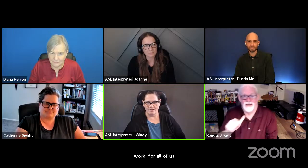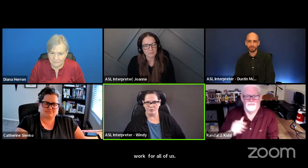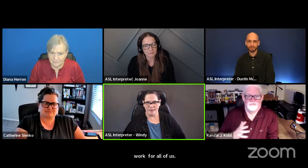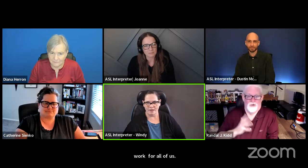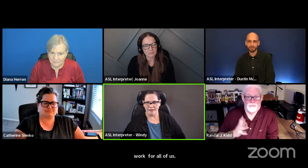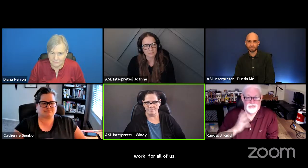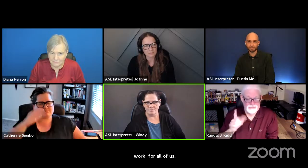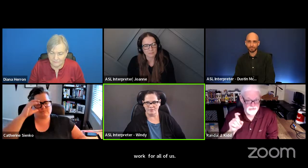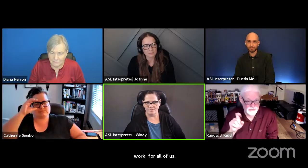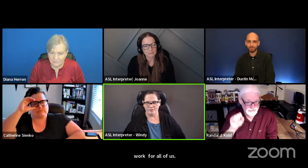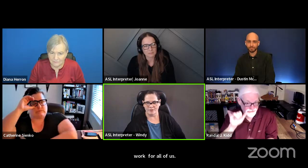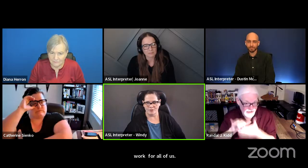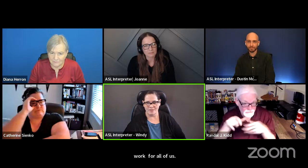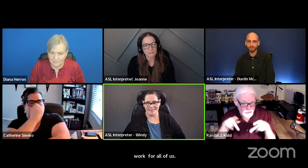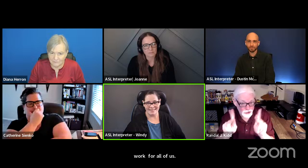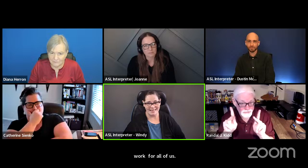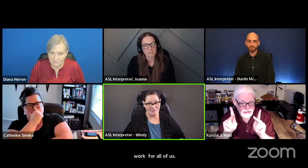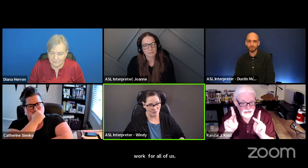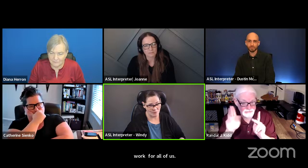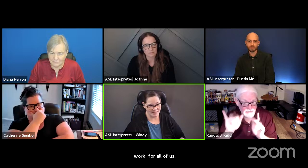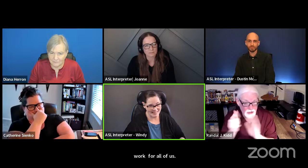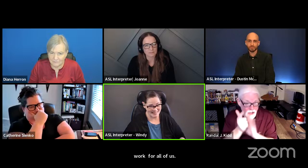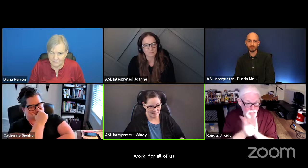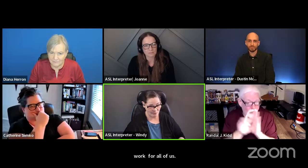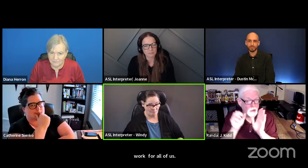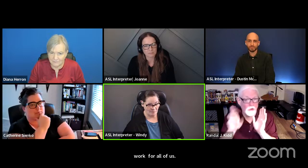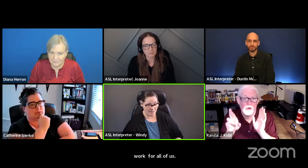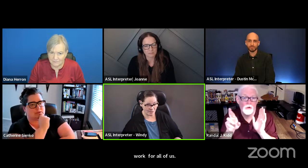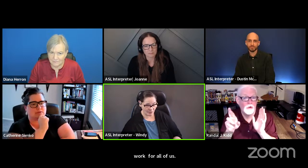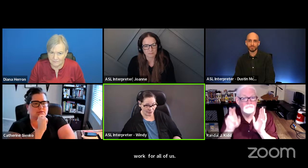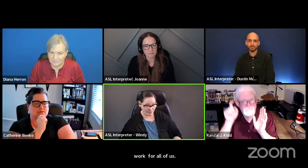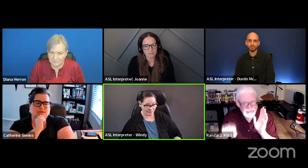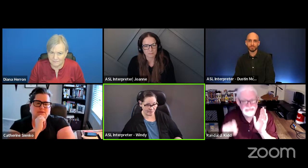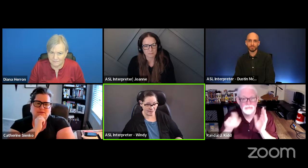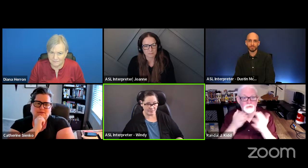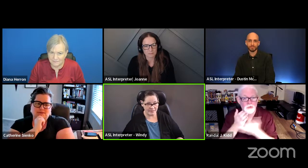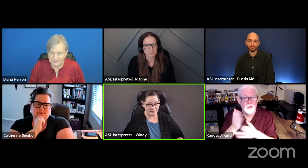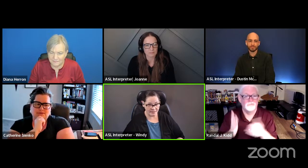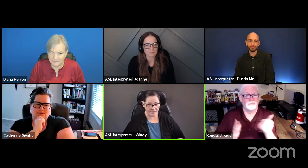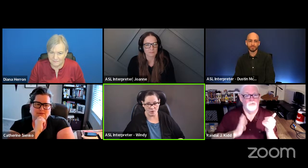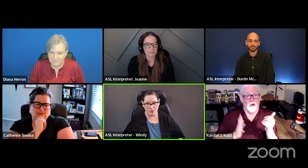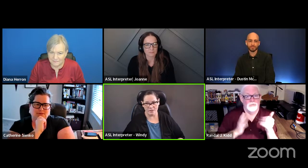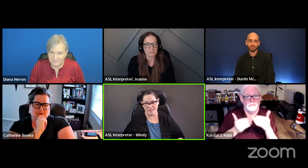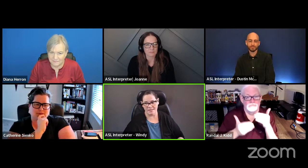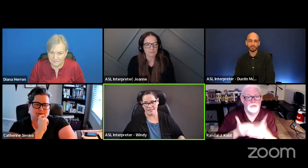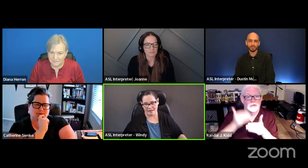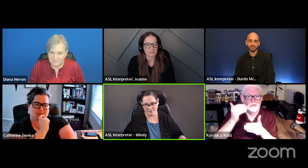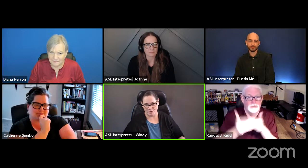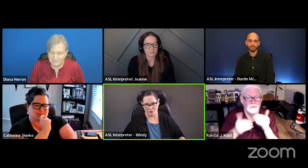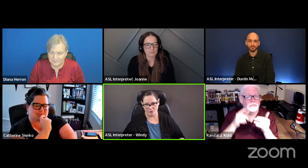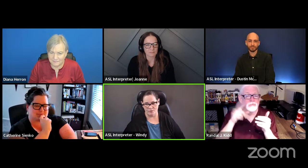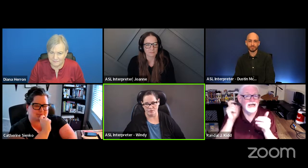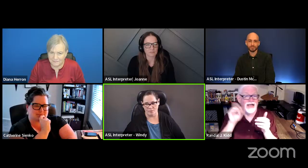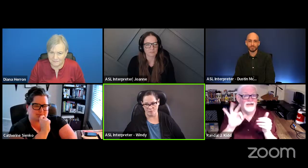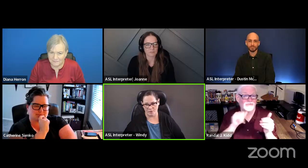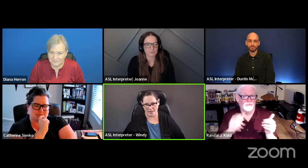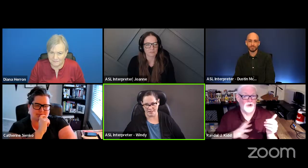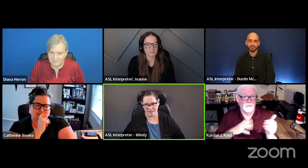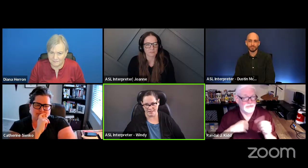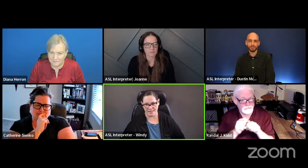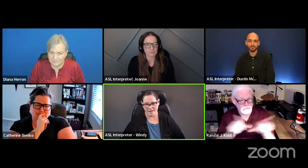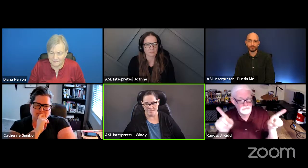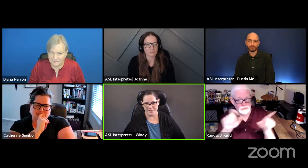where, if we are able to do this informally, is that permissible legally, or does this have to go through a